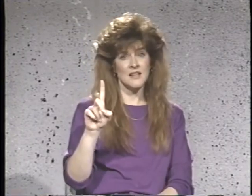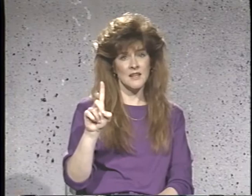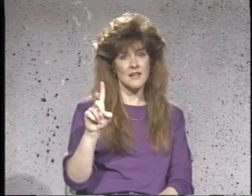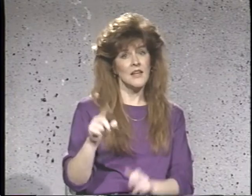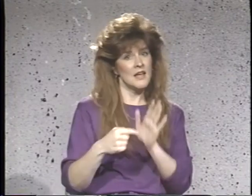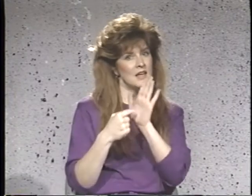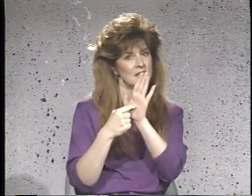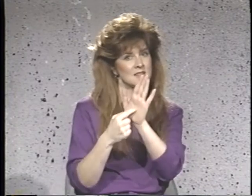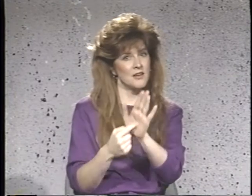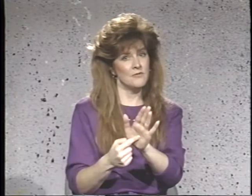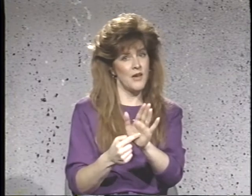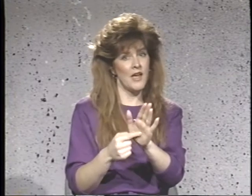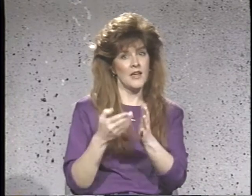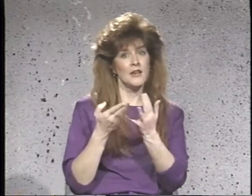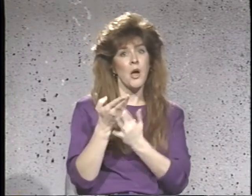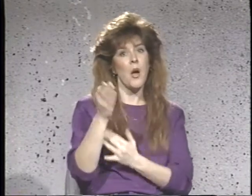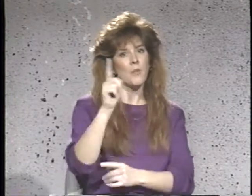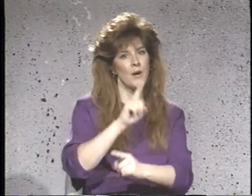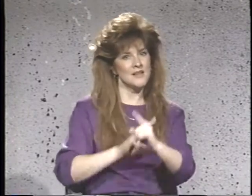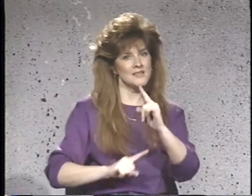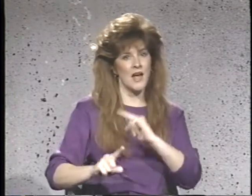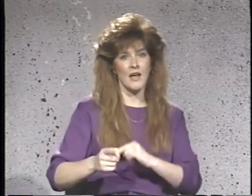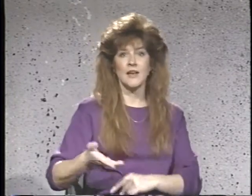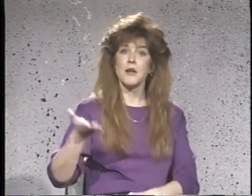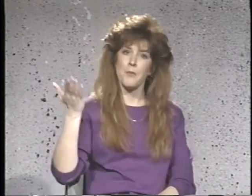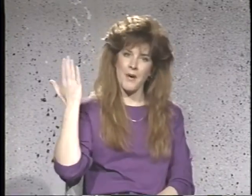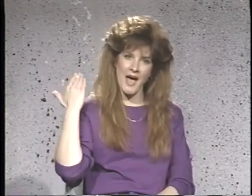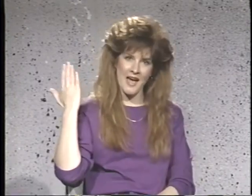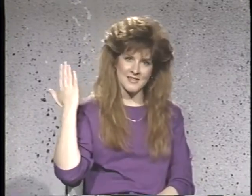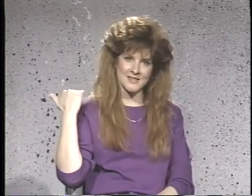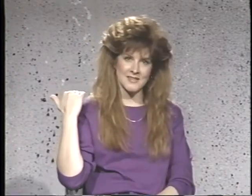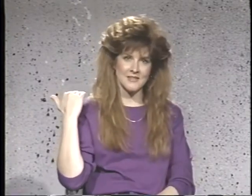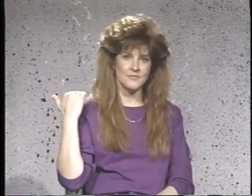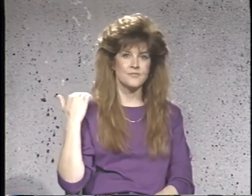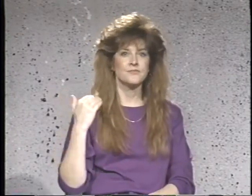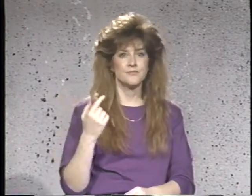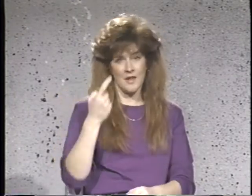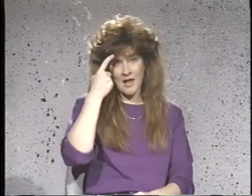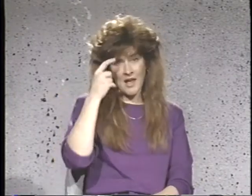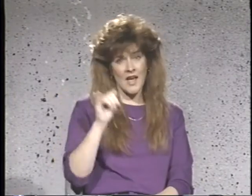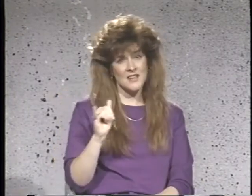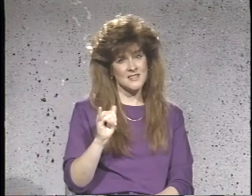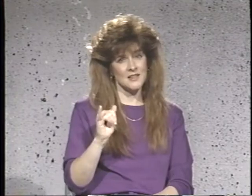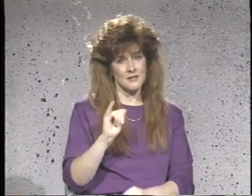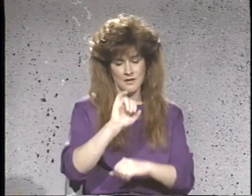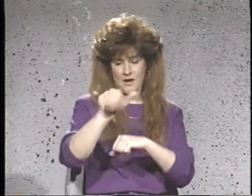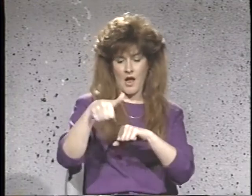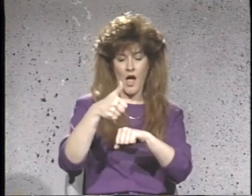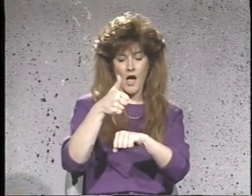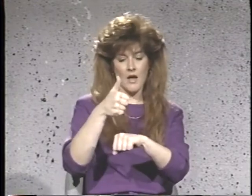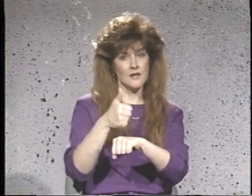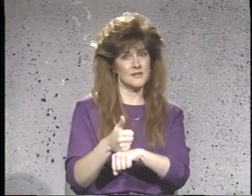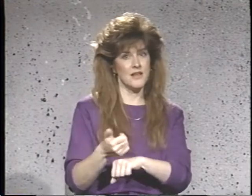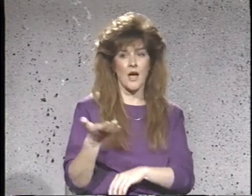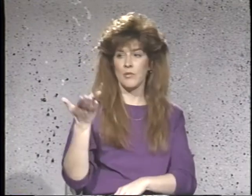Ed is conveyed by signing past, as in